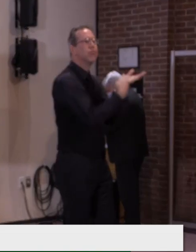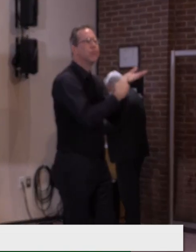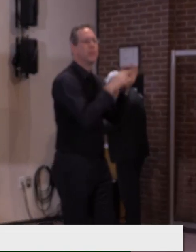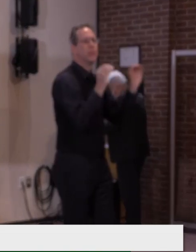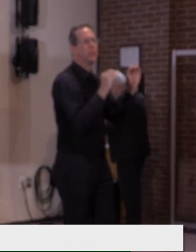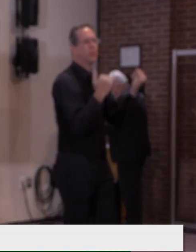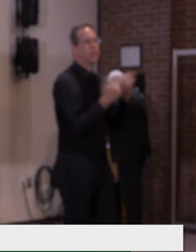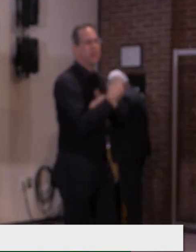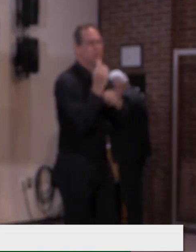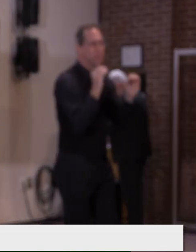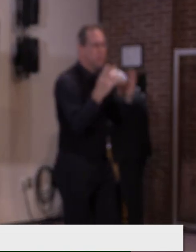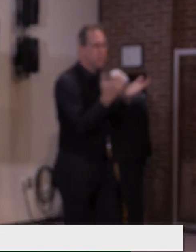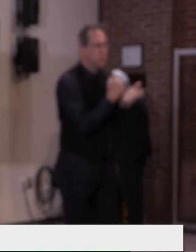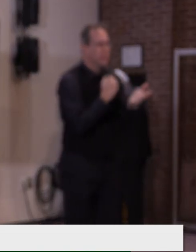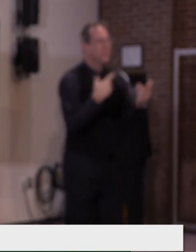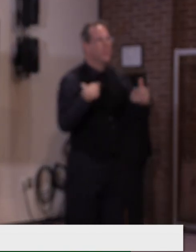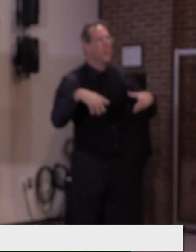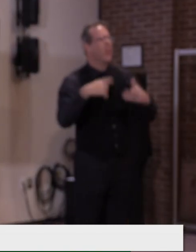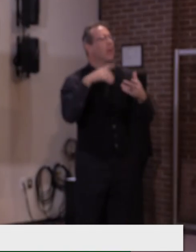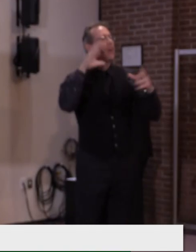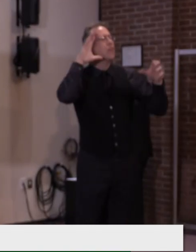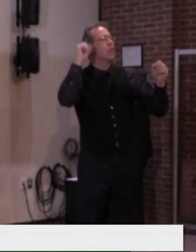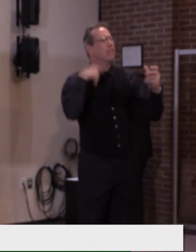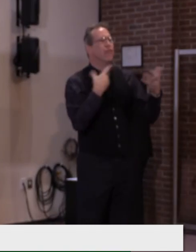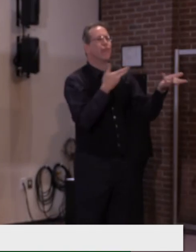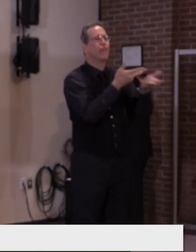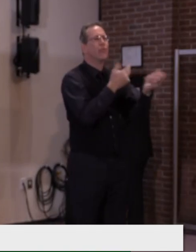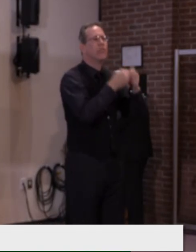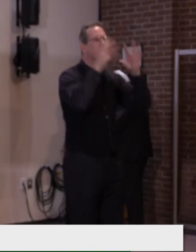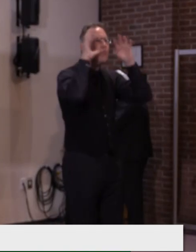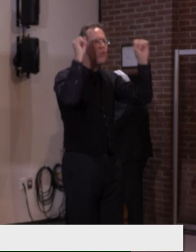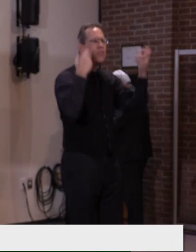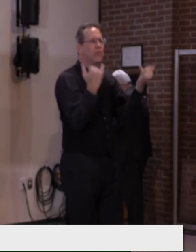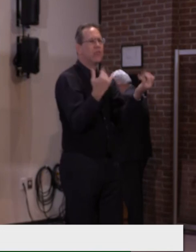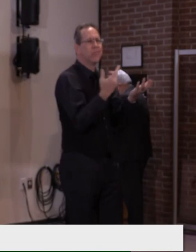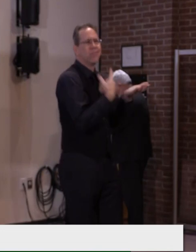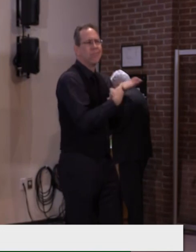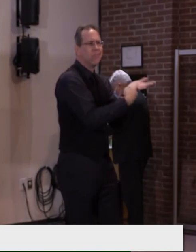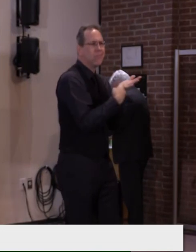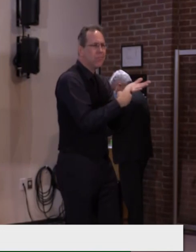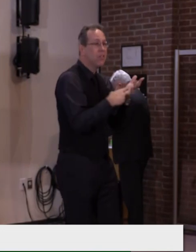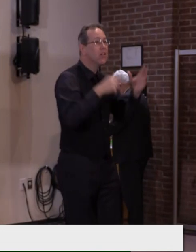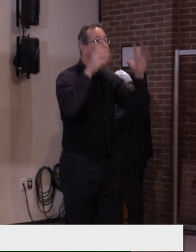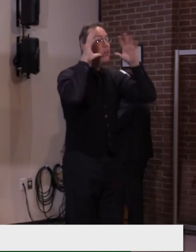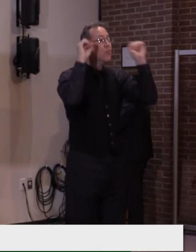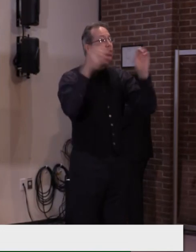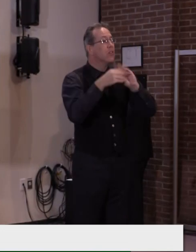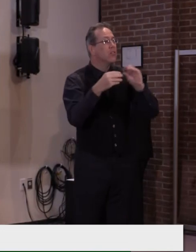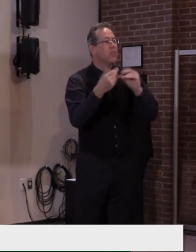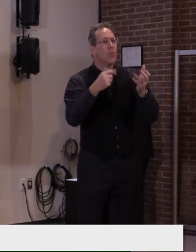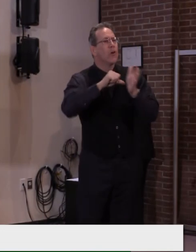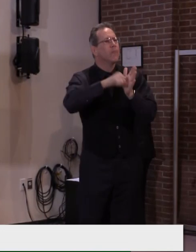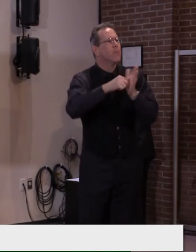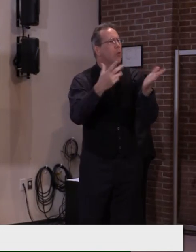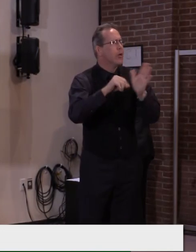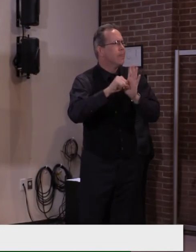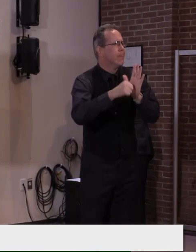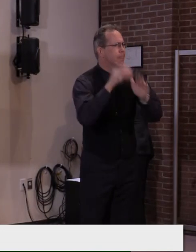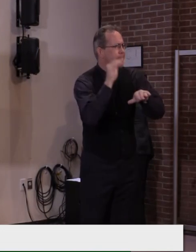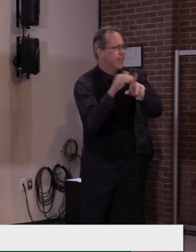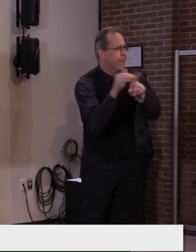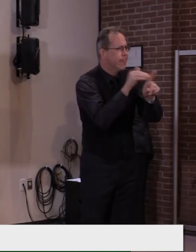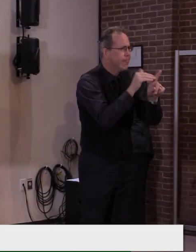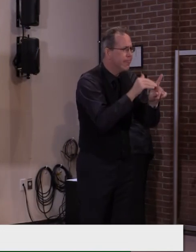to discuss the state of the pandemic. The president reiterated some of the points he made in his address last